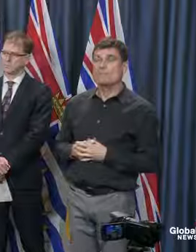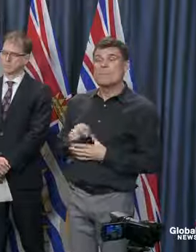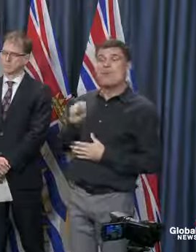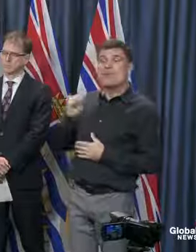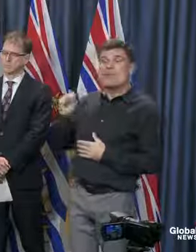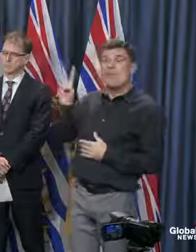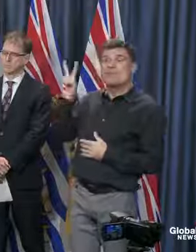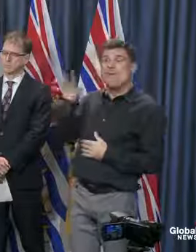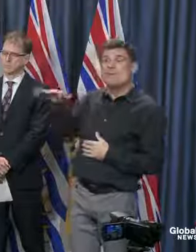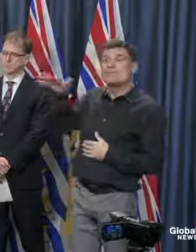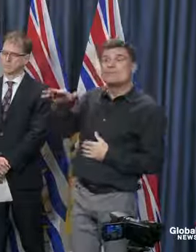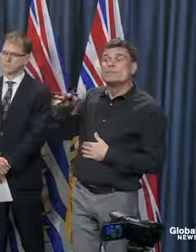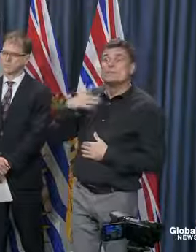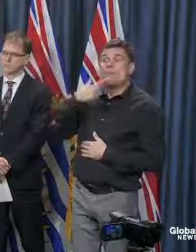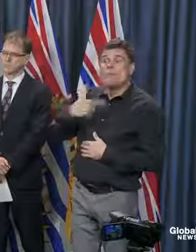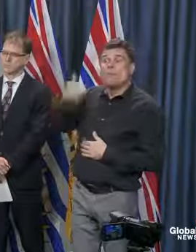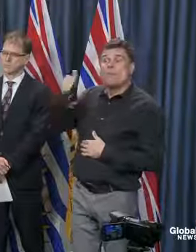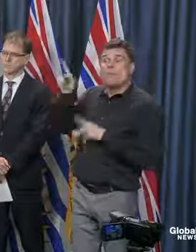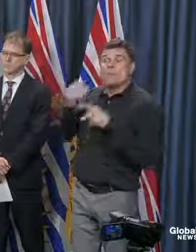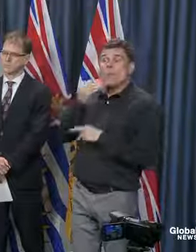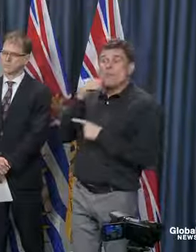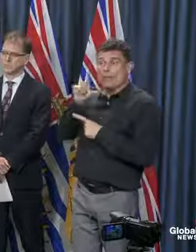outbreak for the last week and a bit.